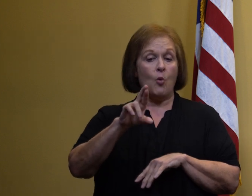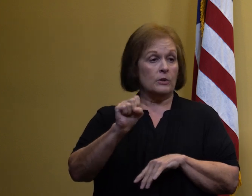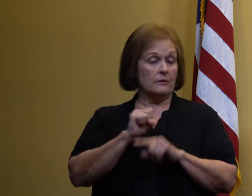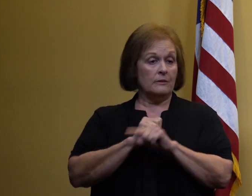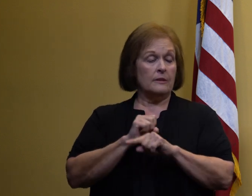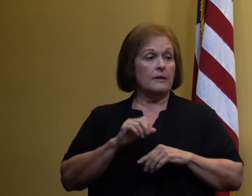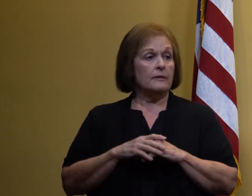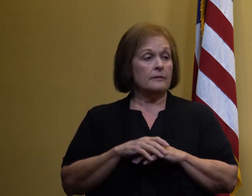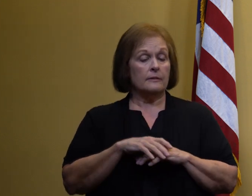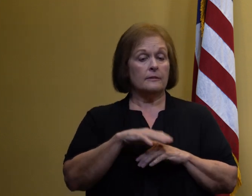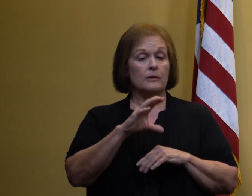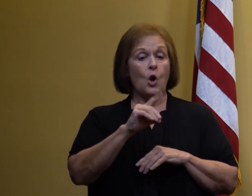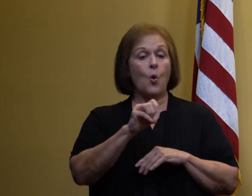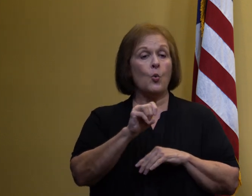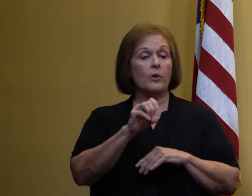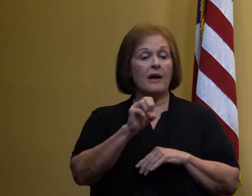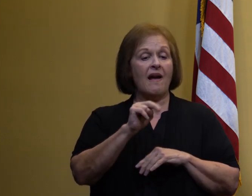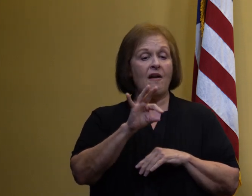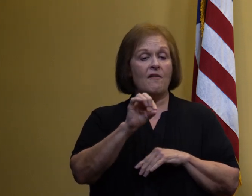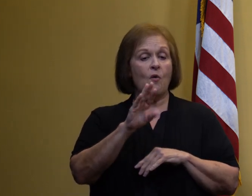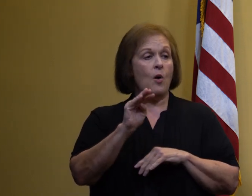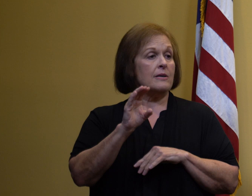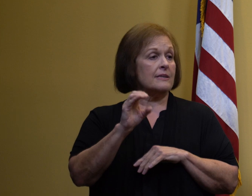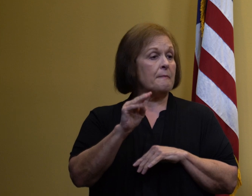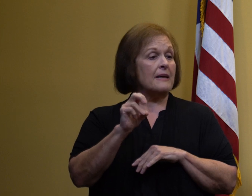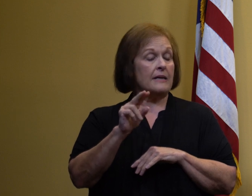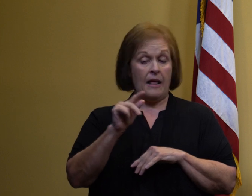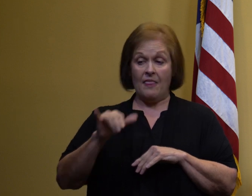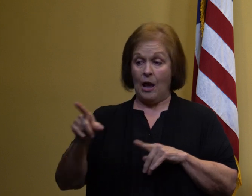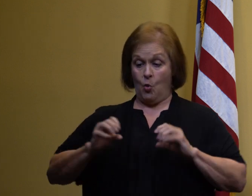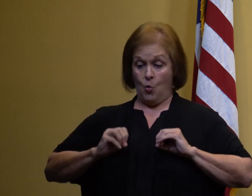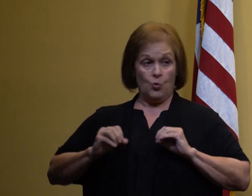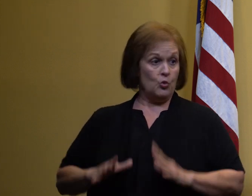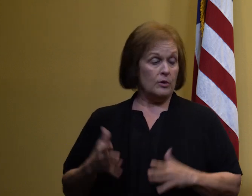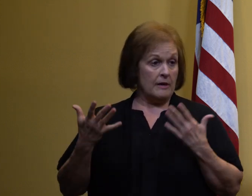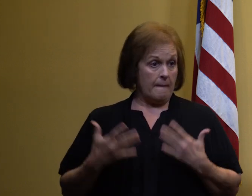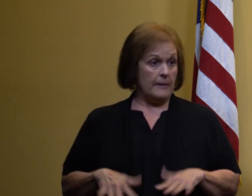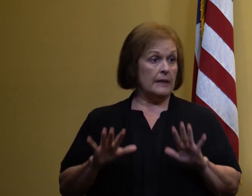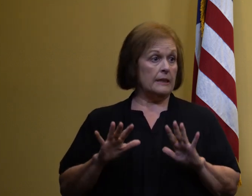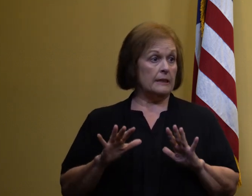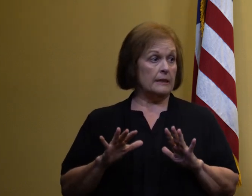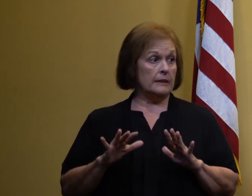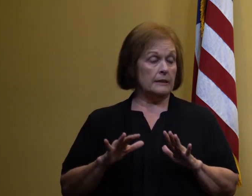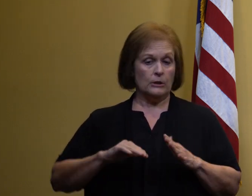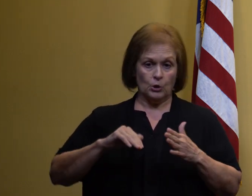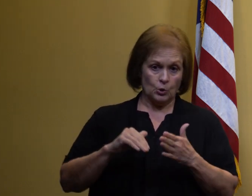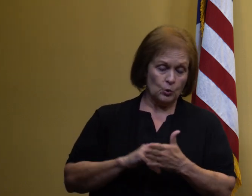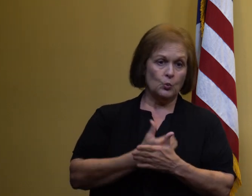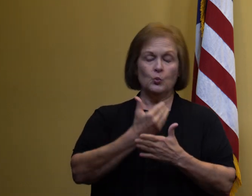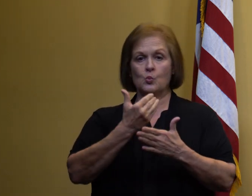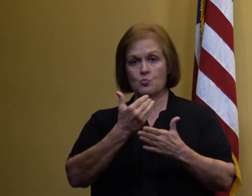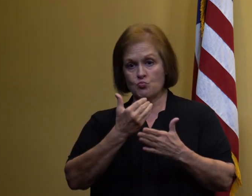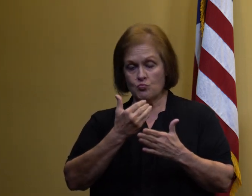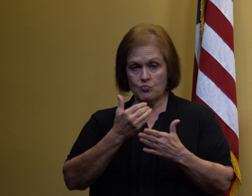So, per code enforcement, we know that the owner has completed the new protective measures as well